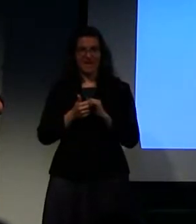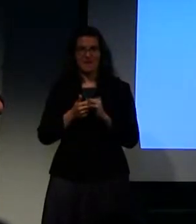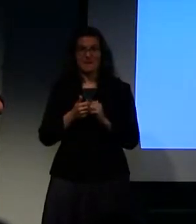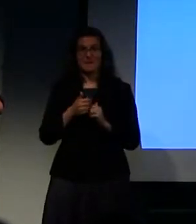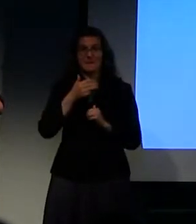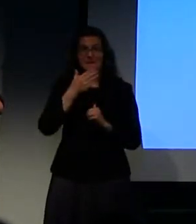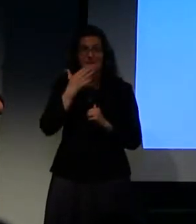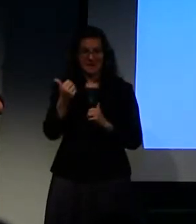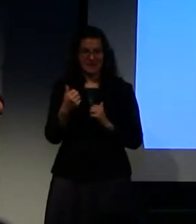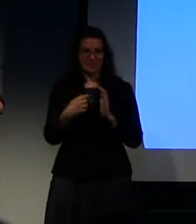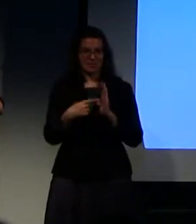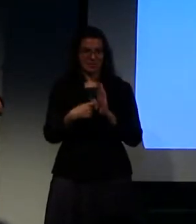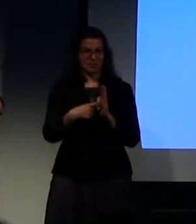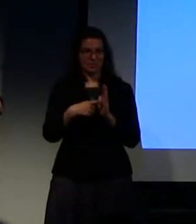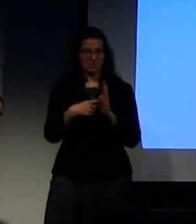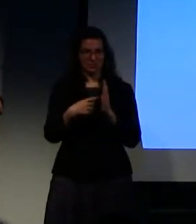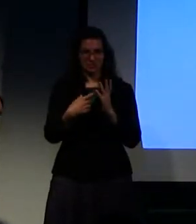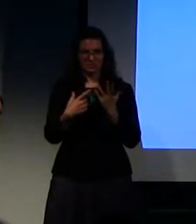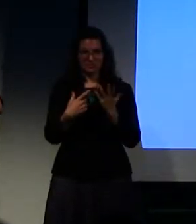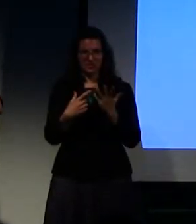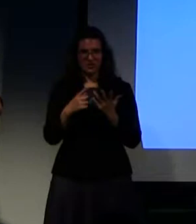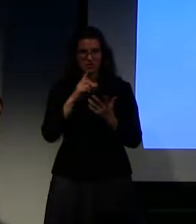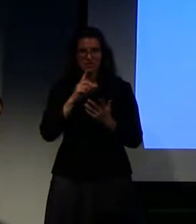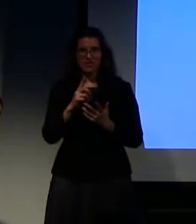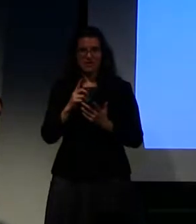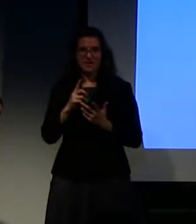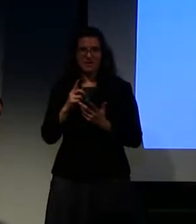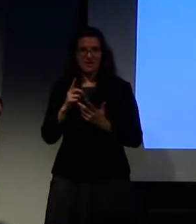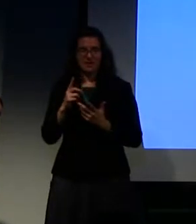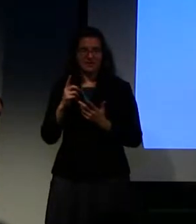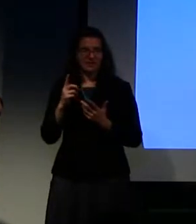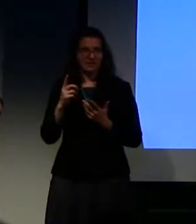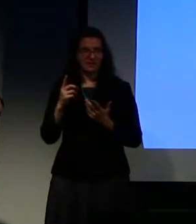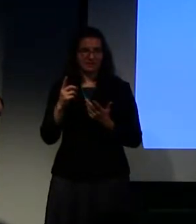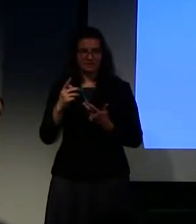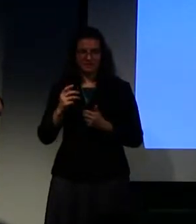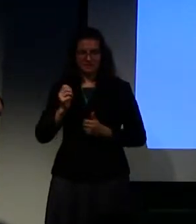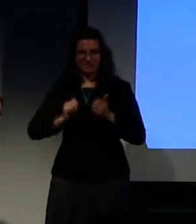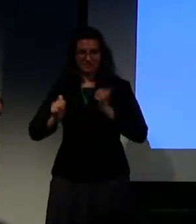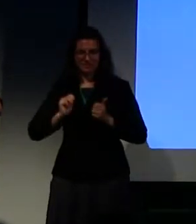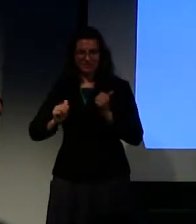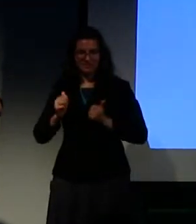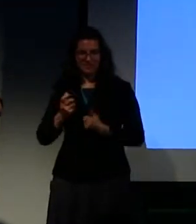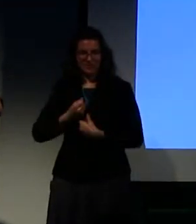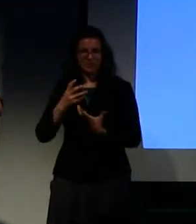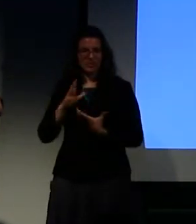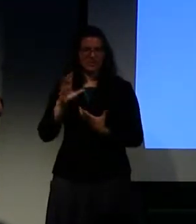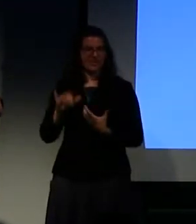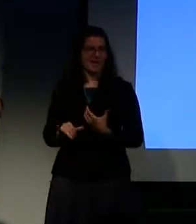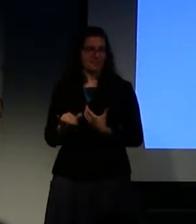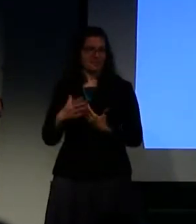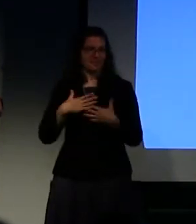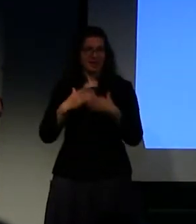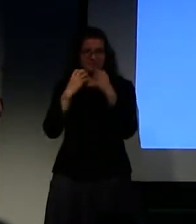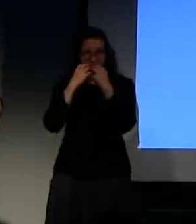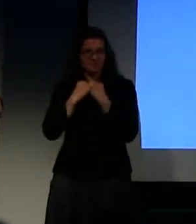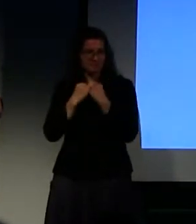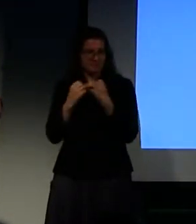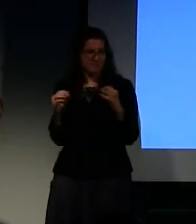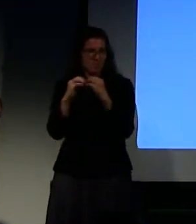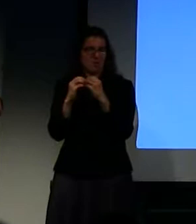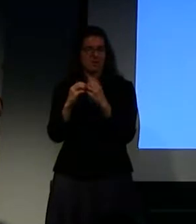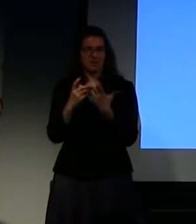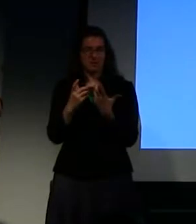poetry, for now, is the venue that I cherish, because it's so complex to have two